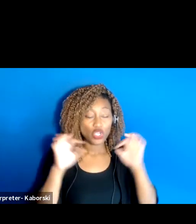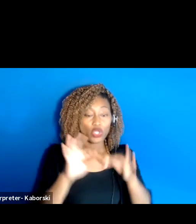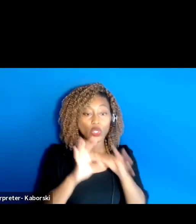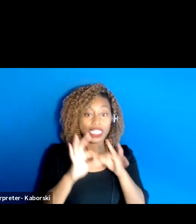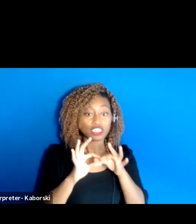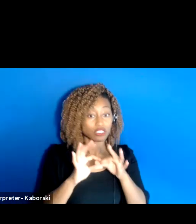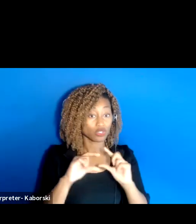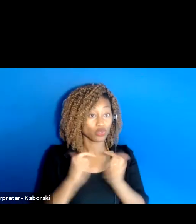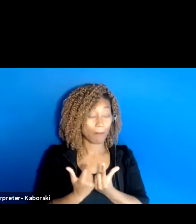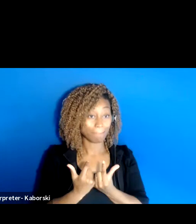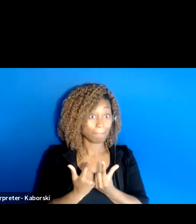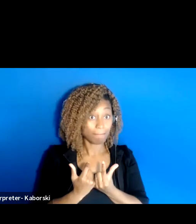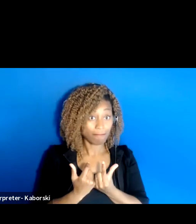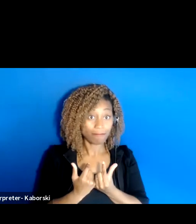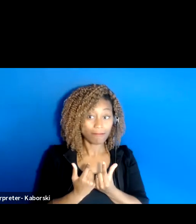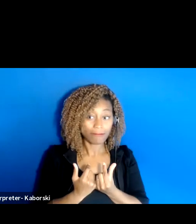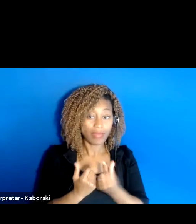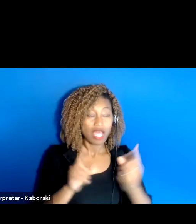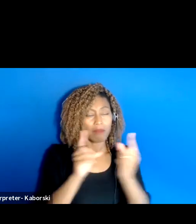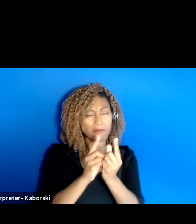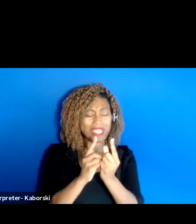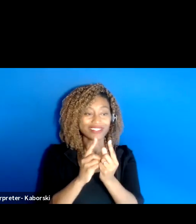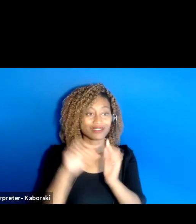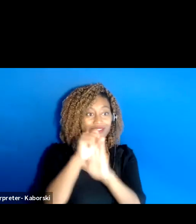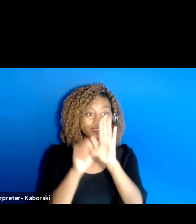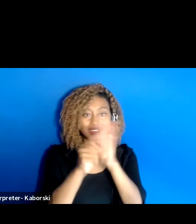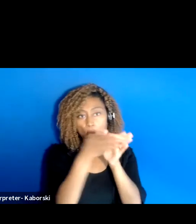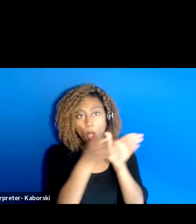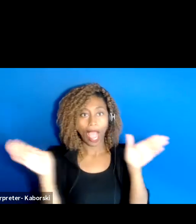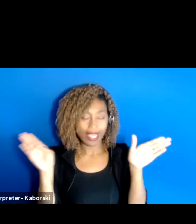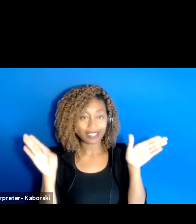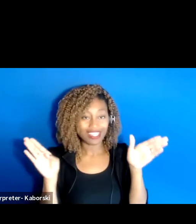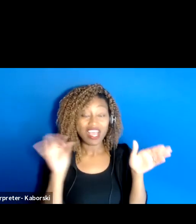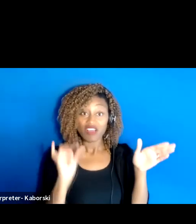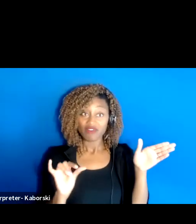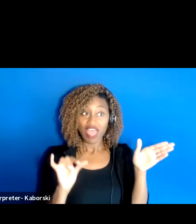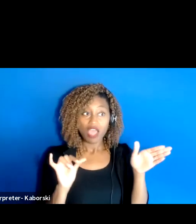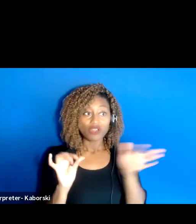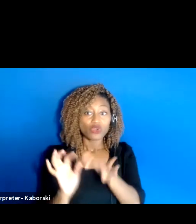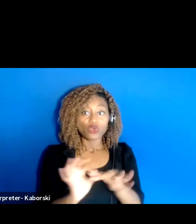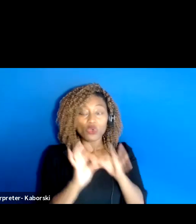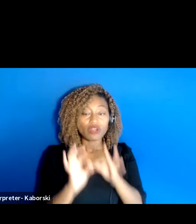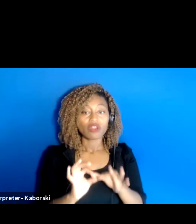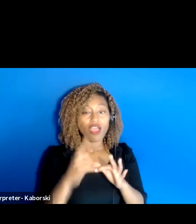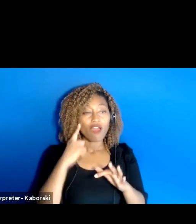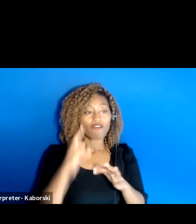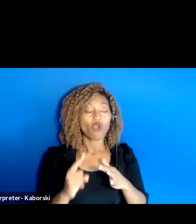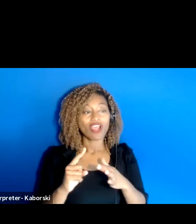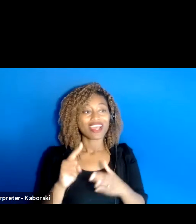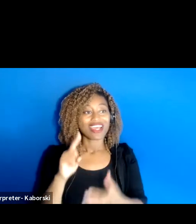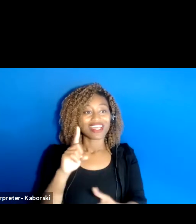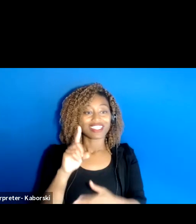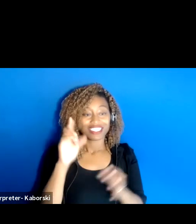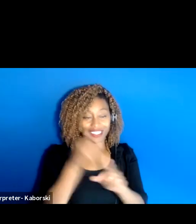group that meets statewide, and that coordinates on disaster